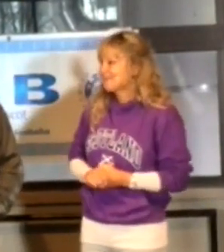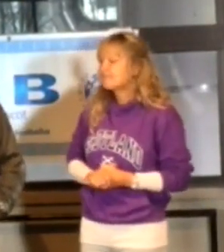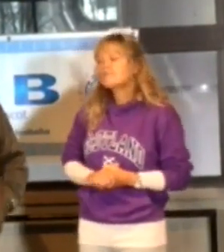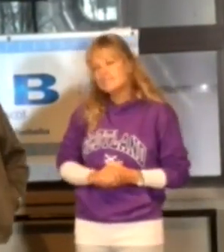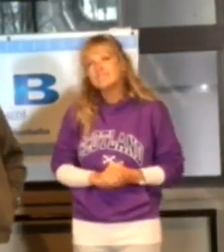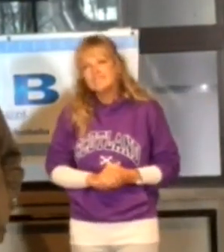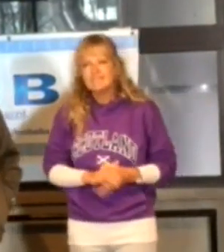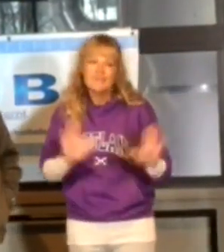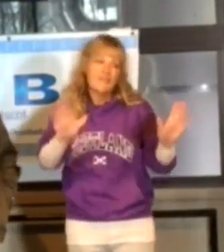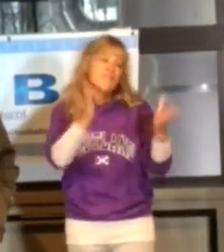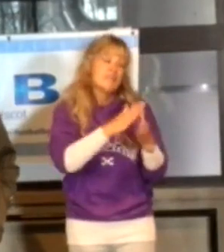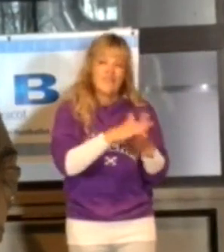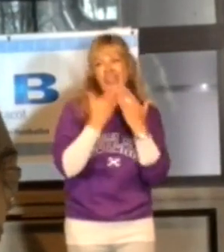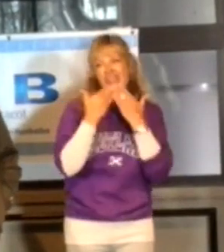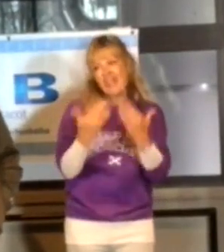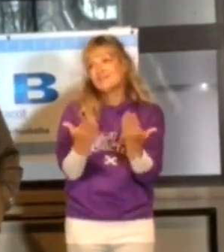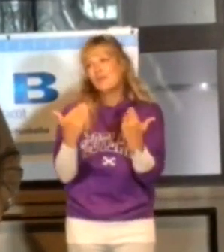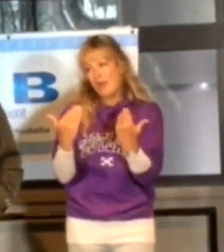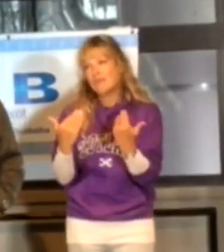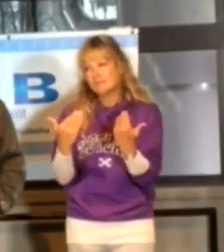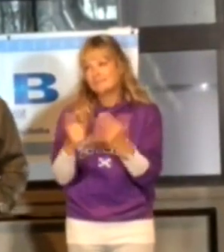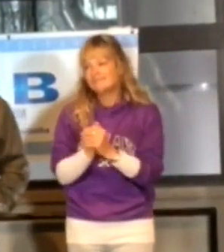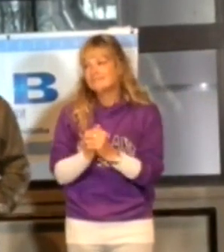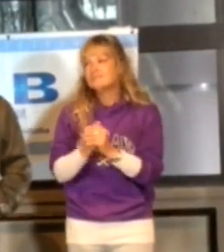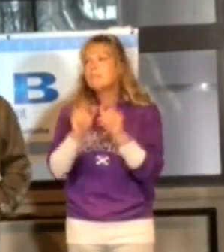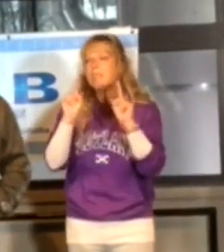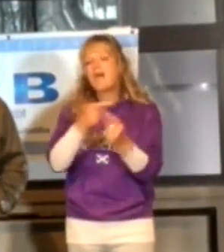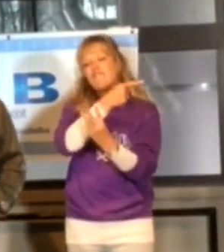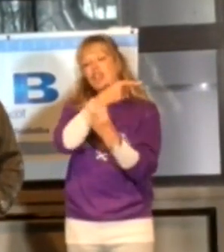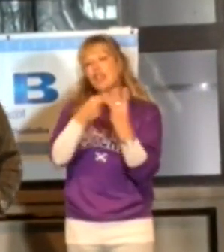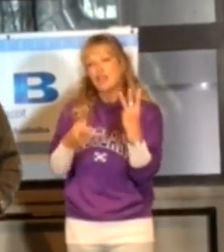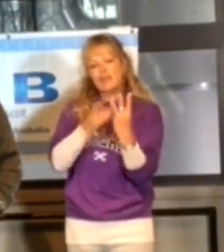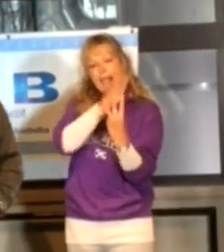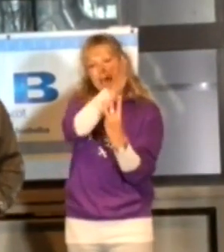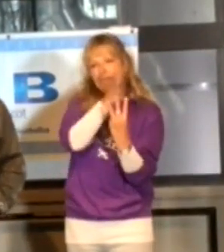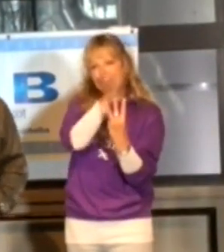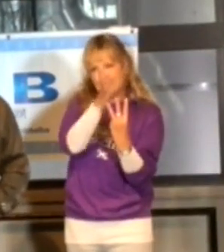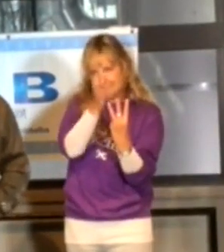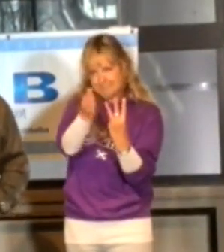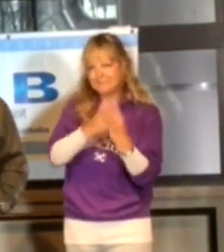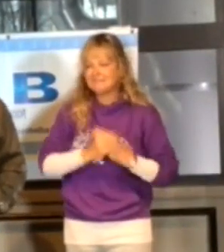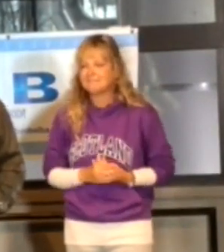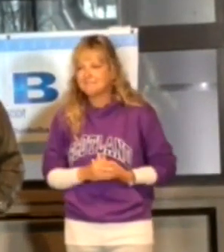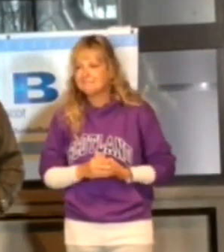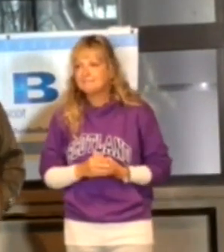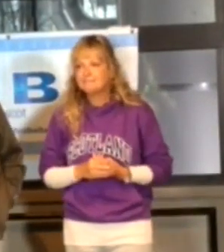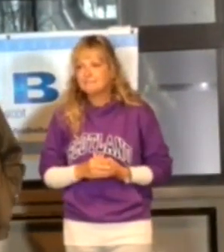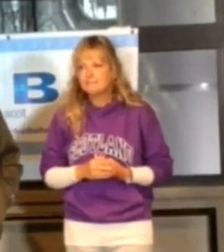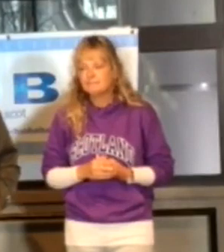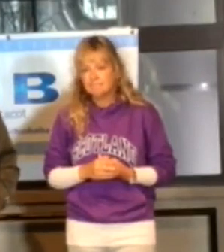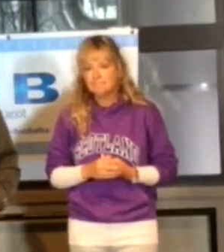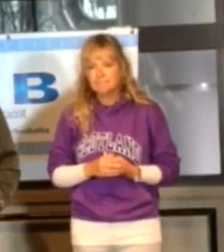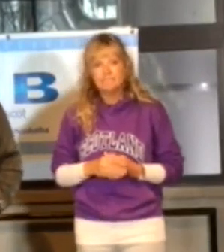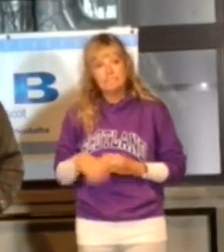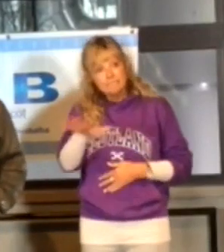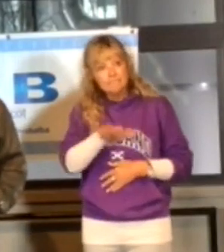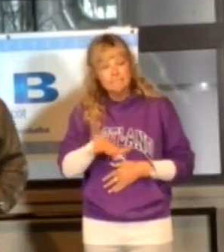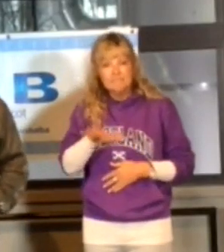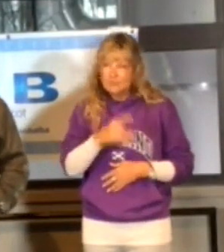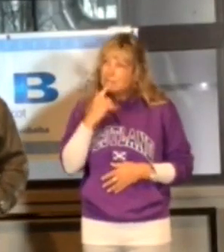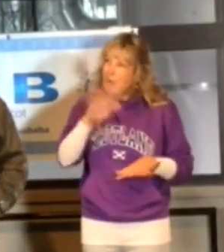So thanks for the welcome. But at 3 a.m. this morning in Carnarvon, there were 50 or so